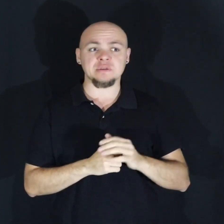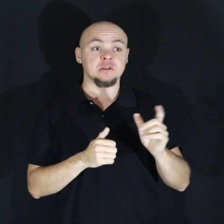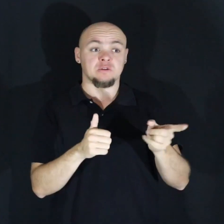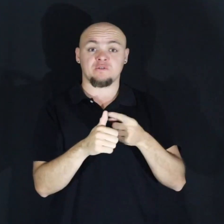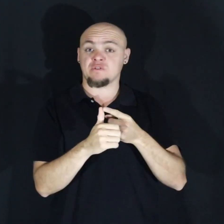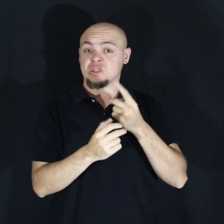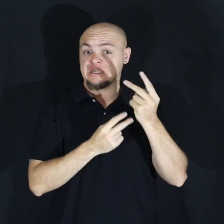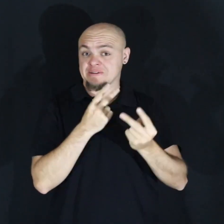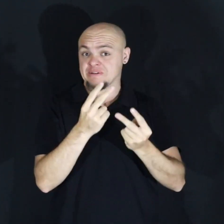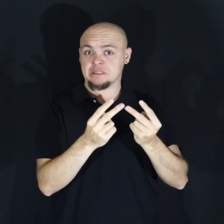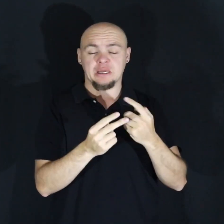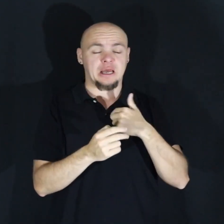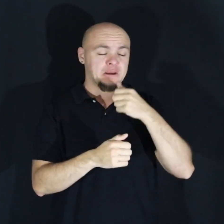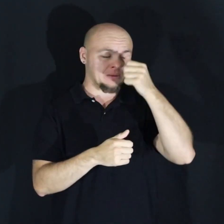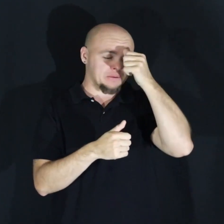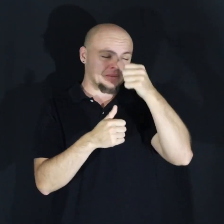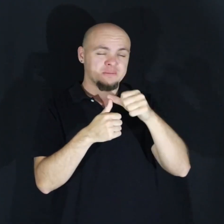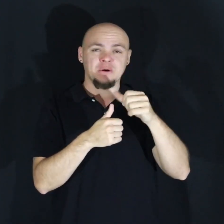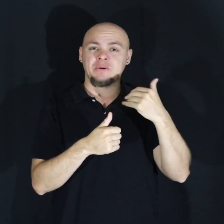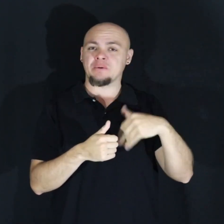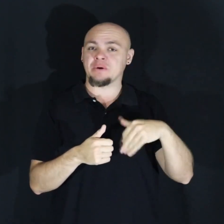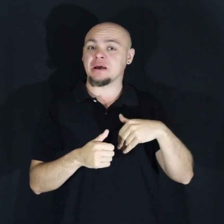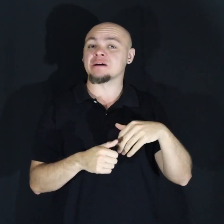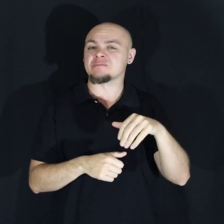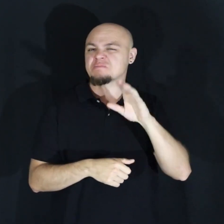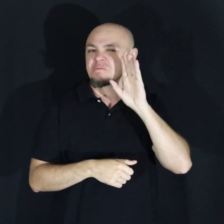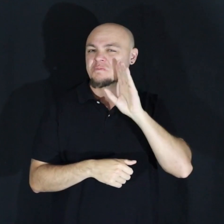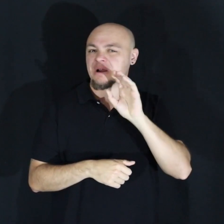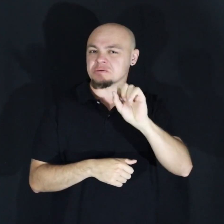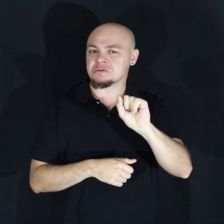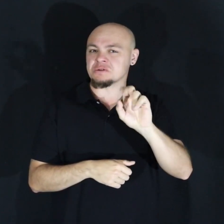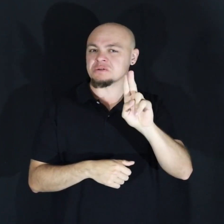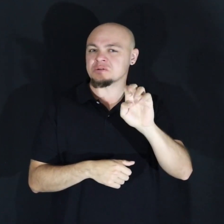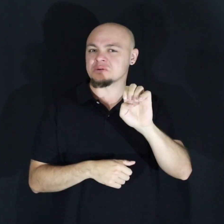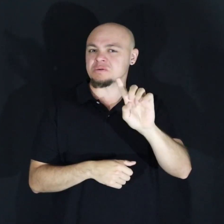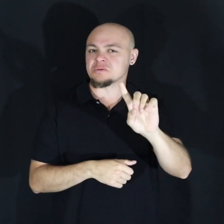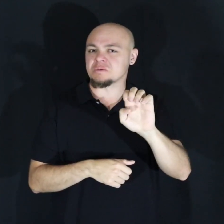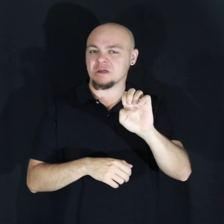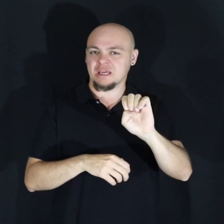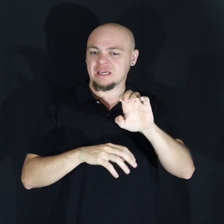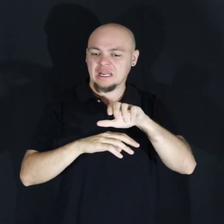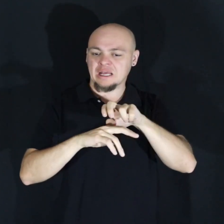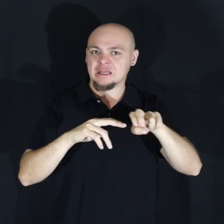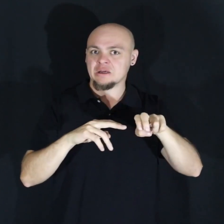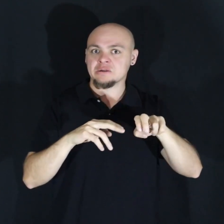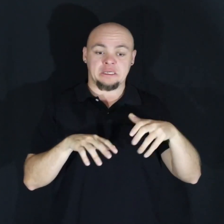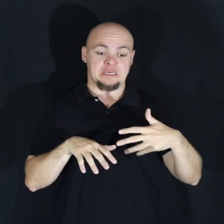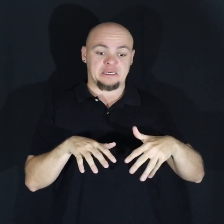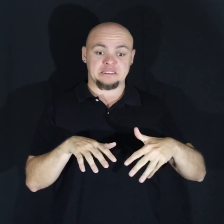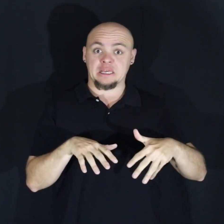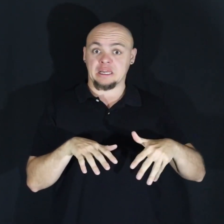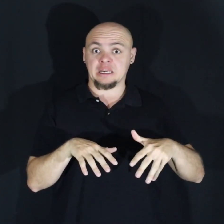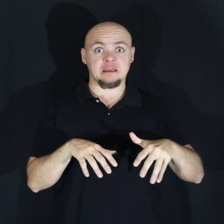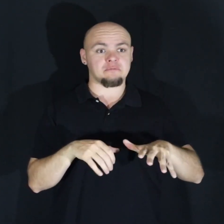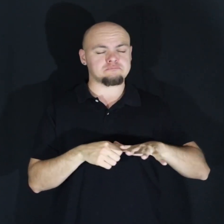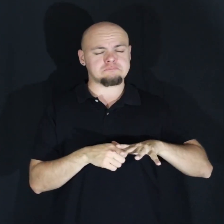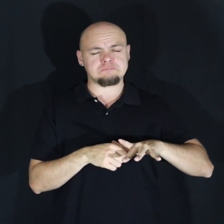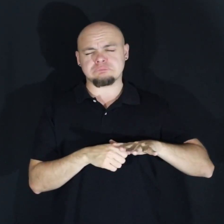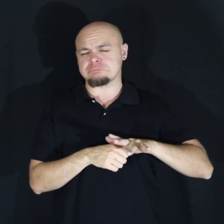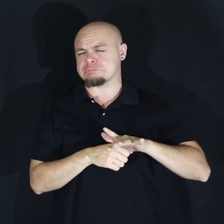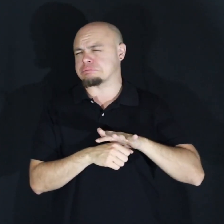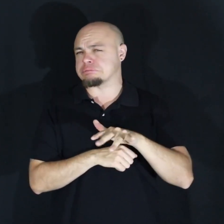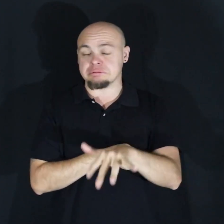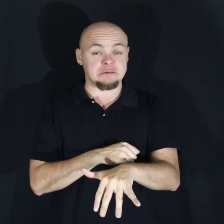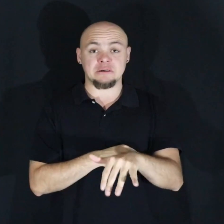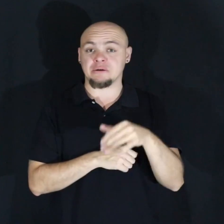visit quite fondly. Me on a brown suede couch with enough anxiety to power 3 city blocks for probably 50 years.